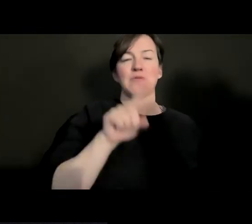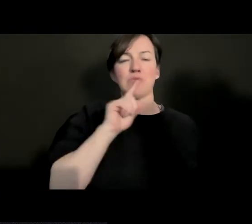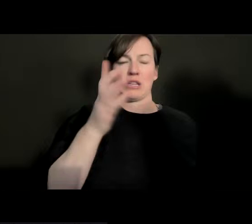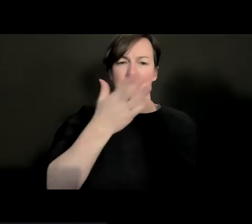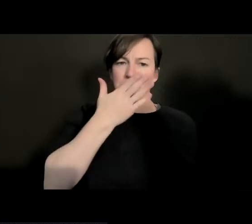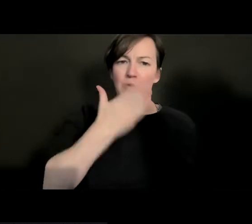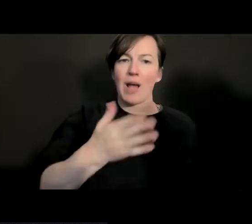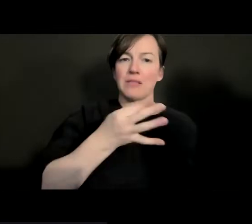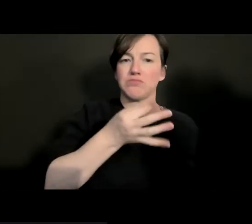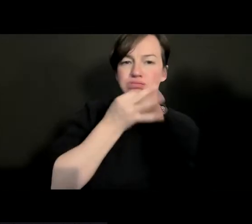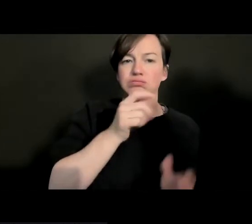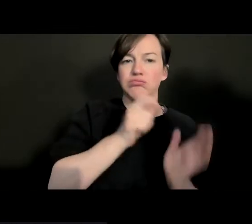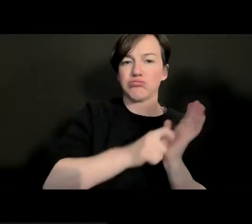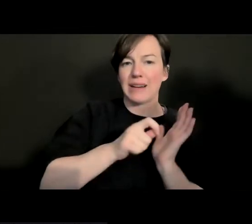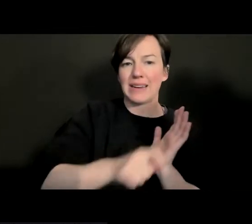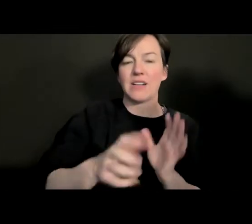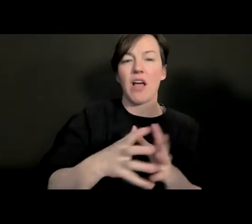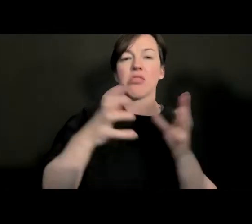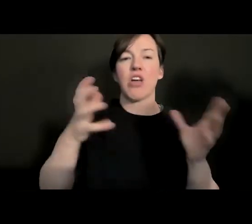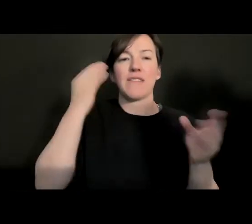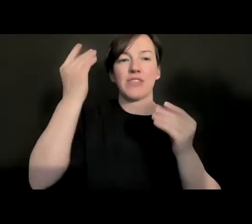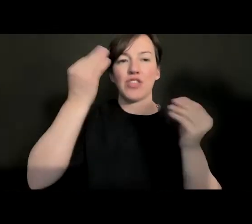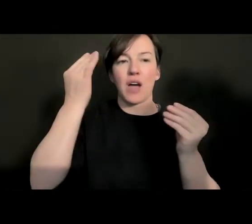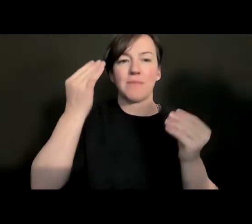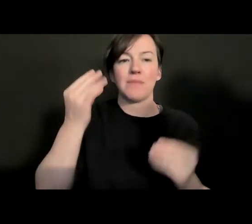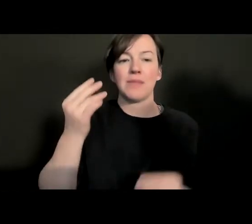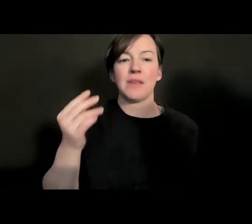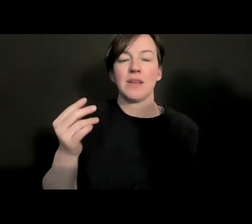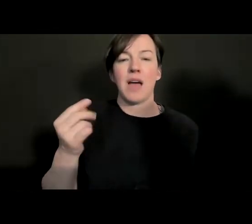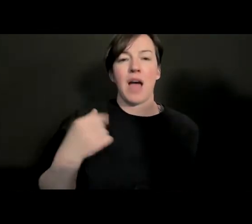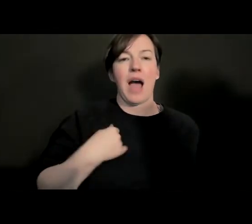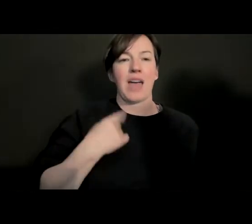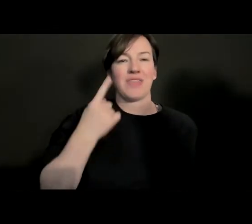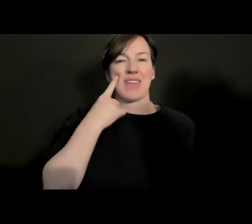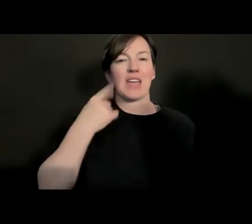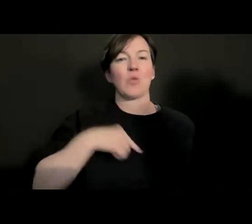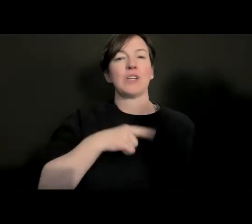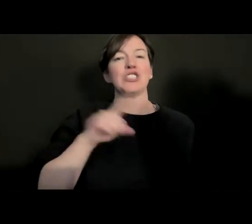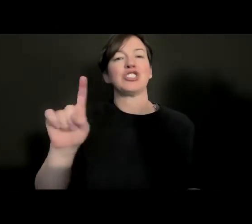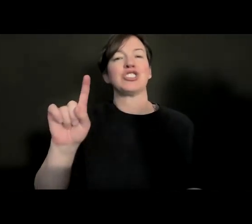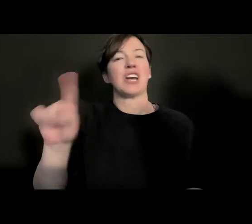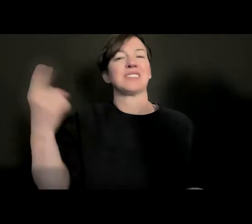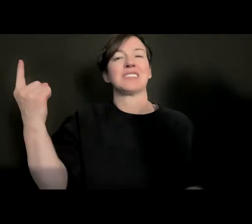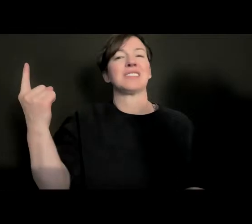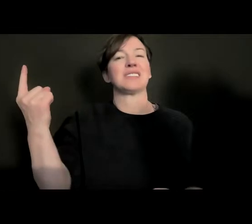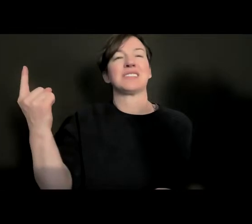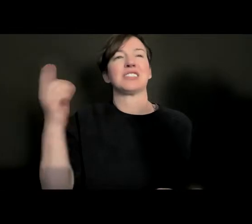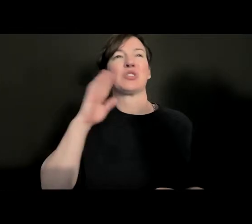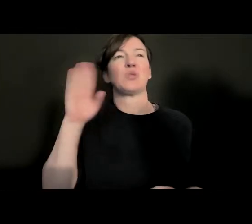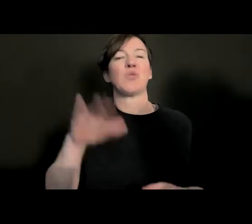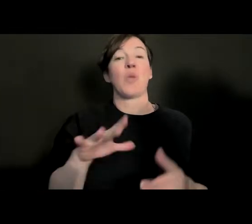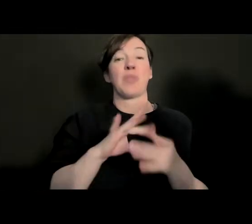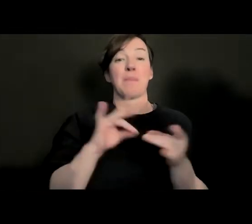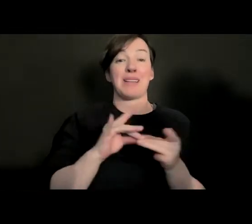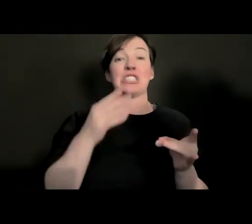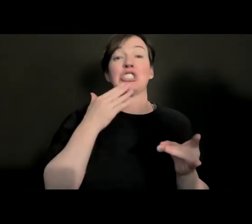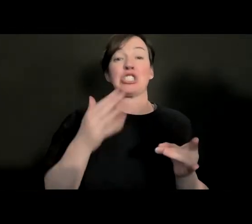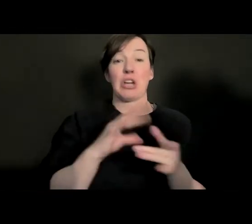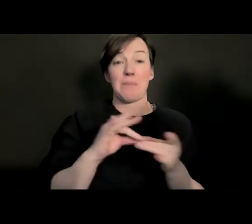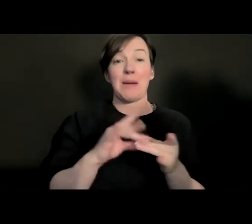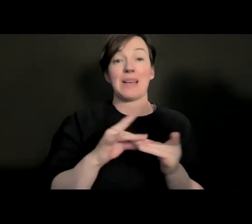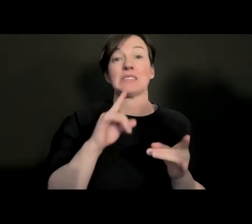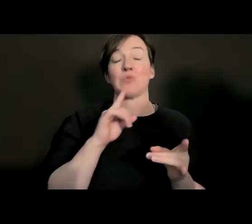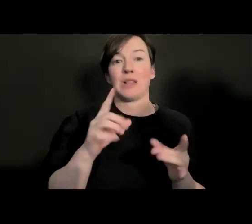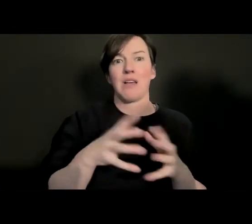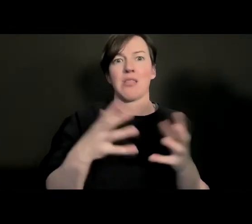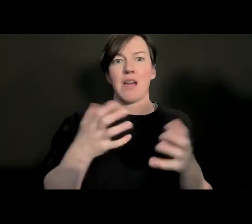written and they show a lot of thought. And I think we just, the message is a good message and certainly there's a lot of